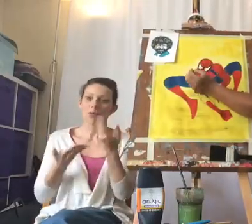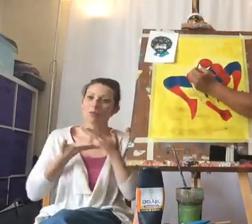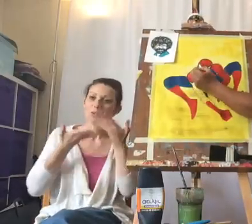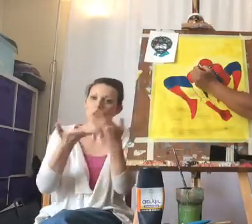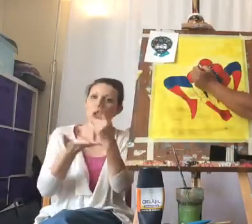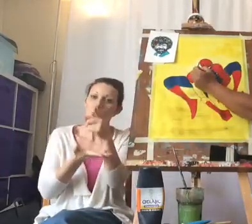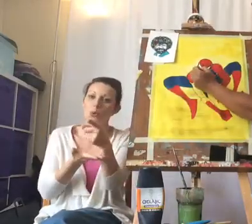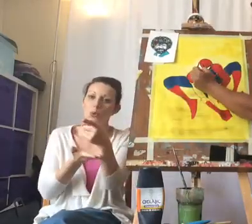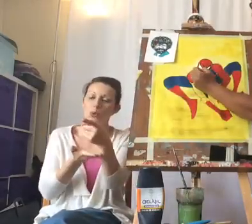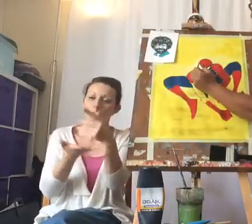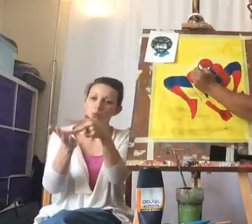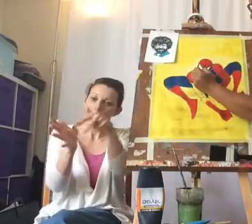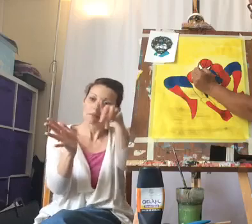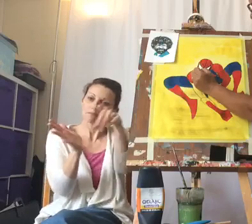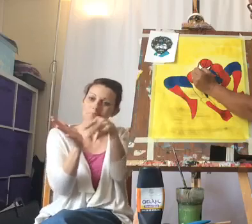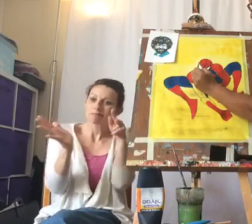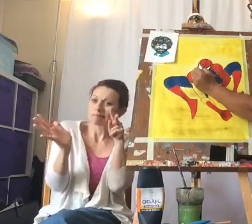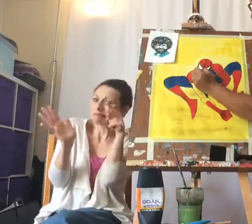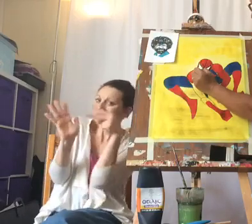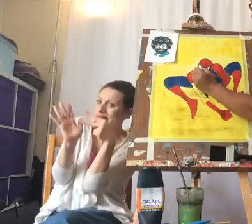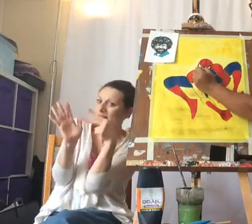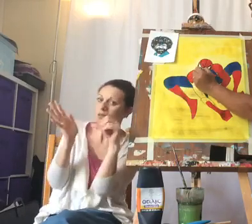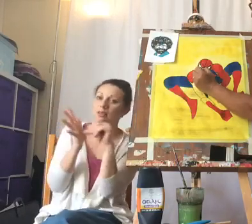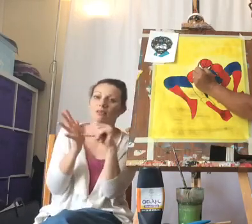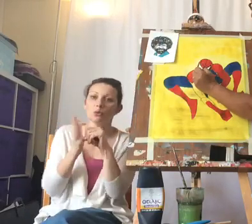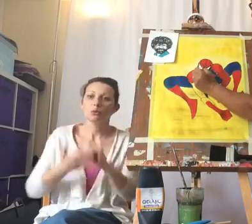So his web, if you do